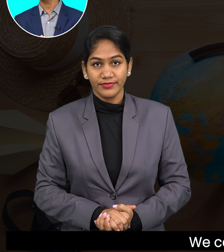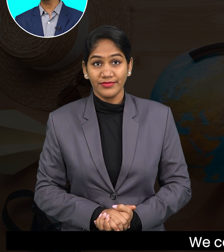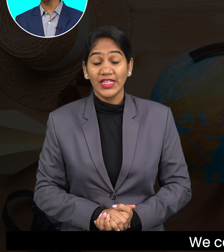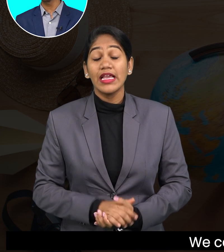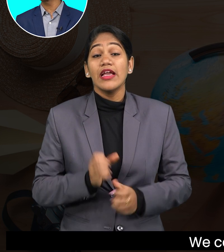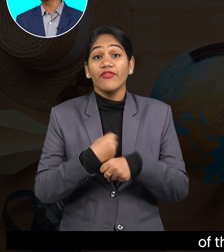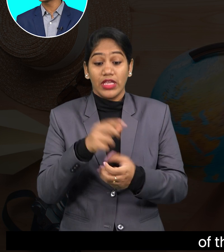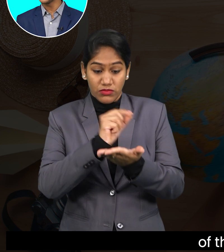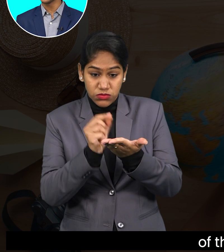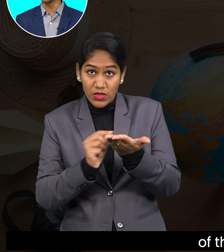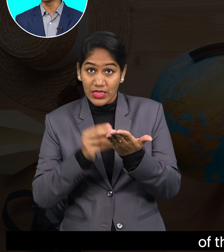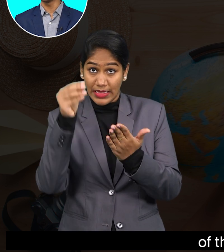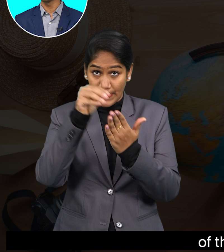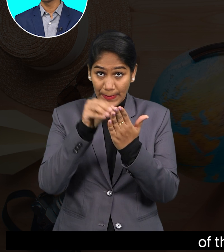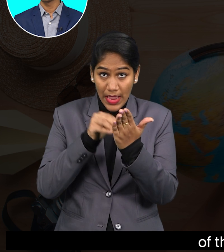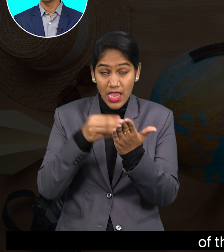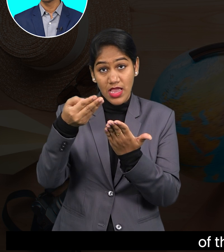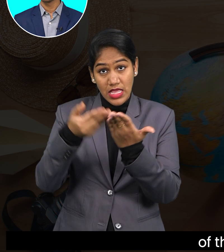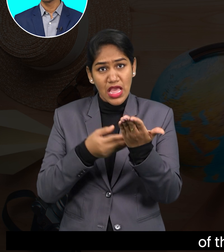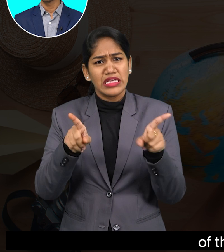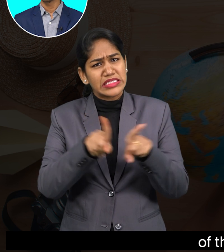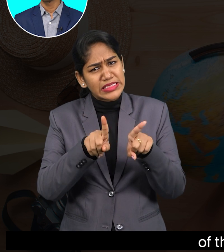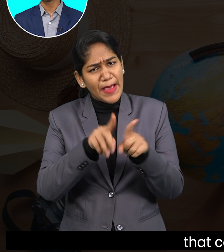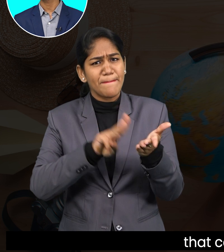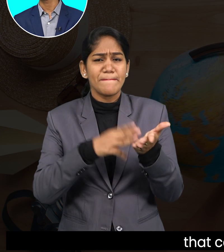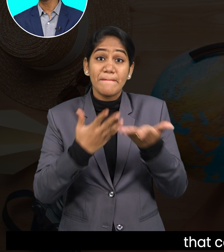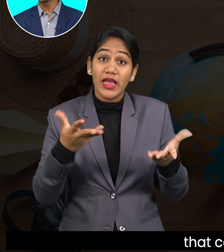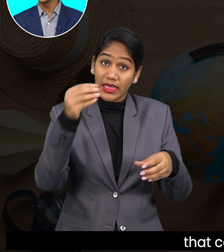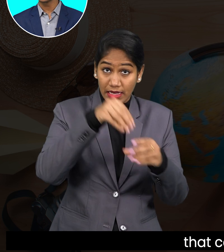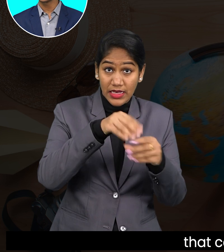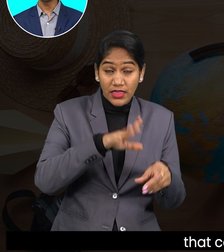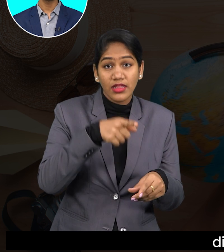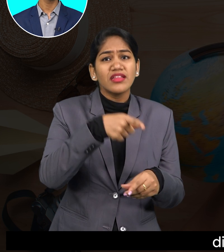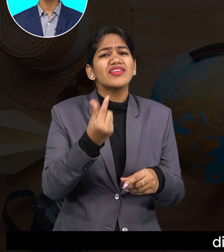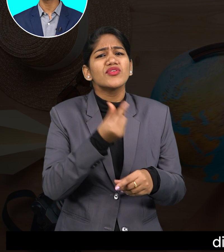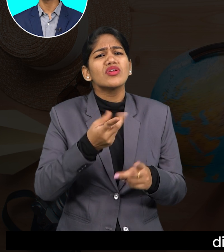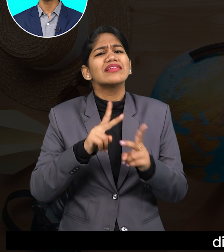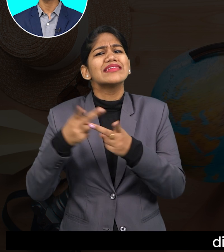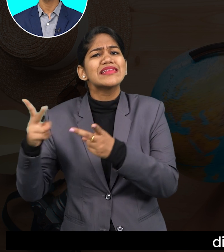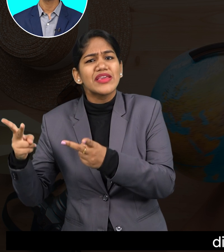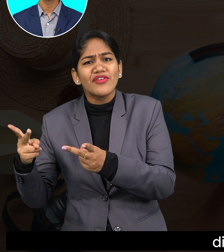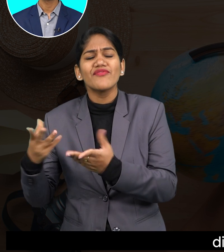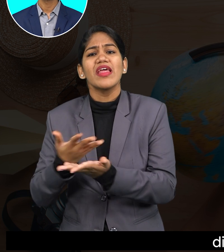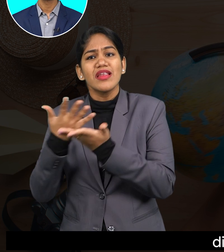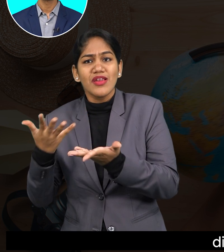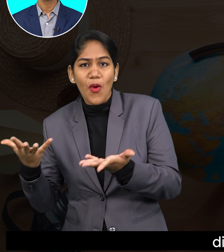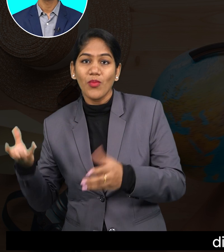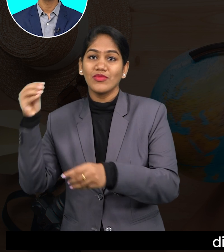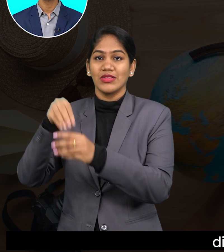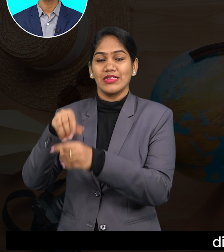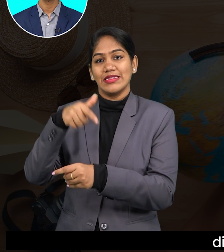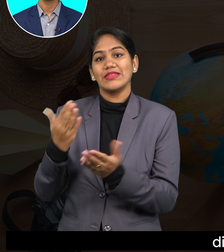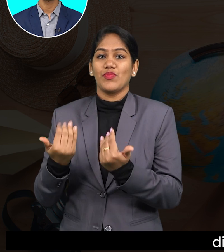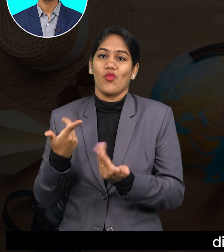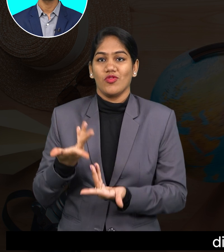We can also make a list of the same material that can be used to make different objects.